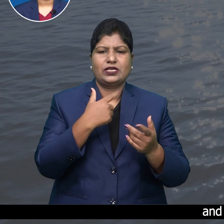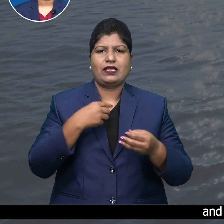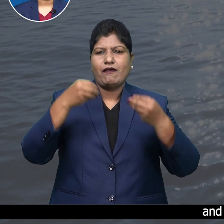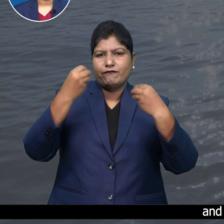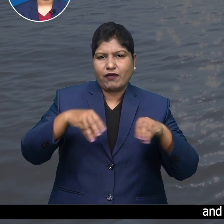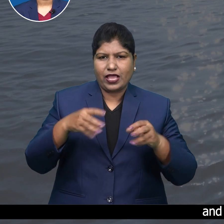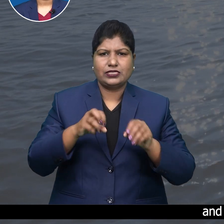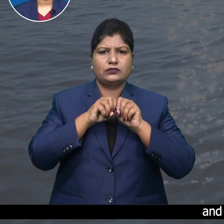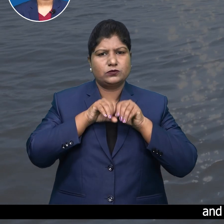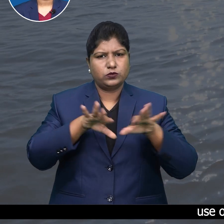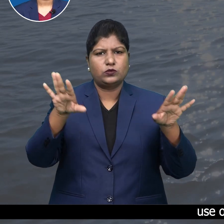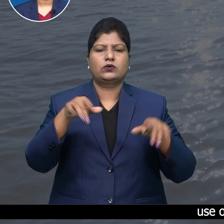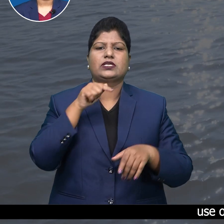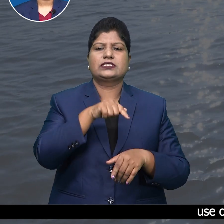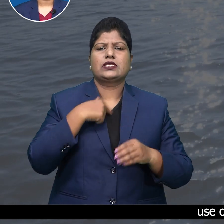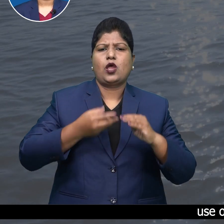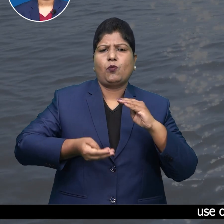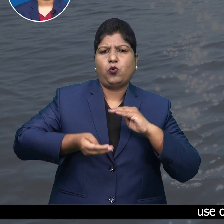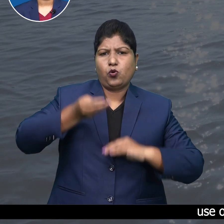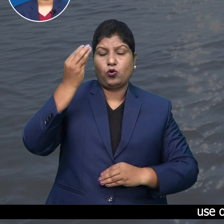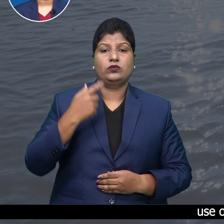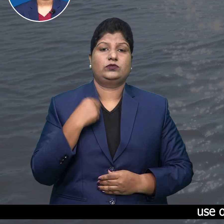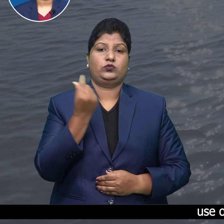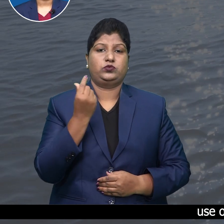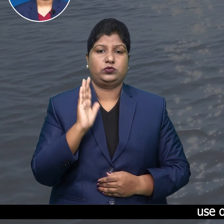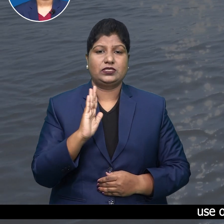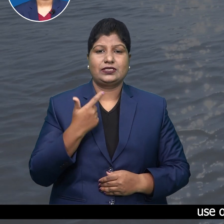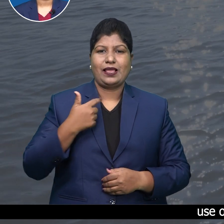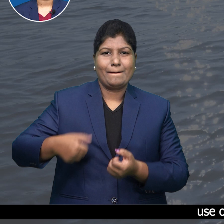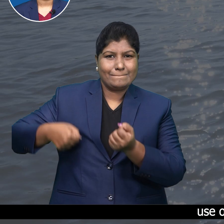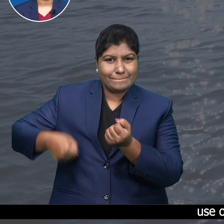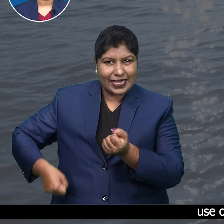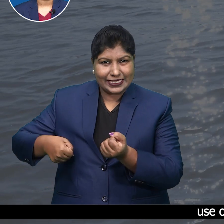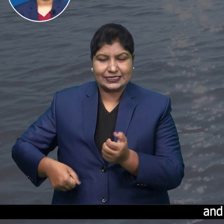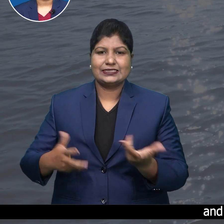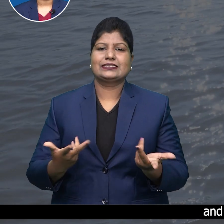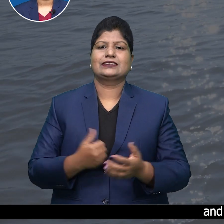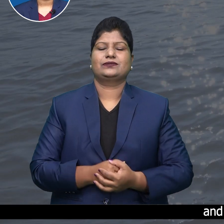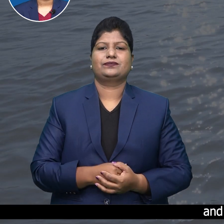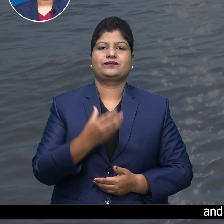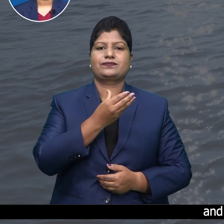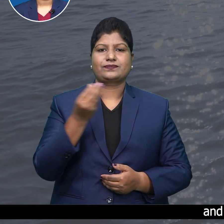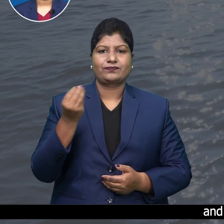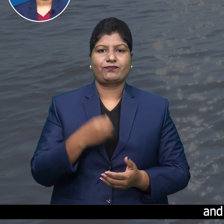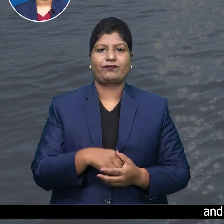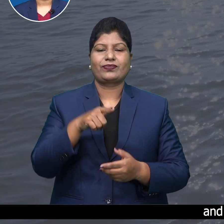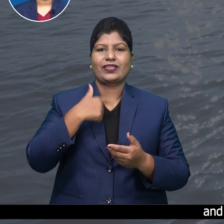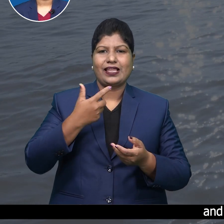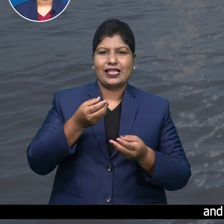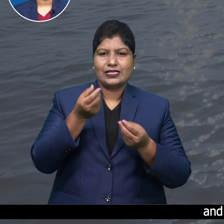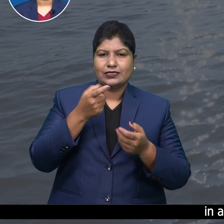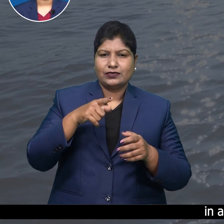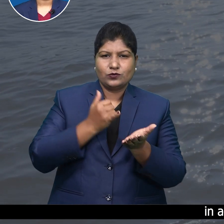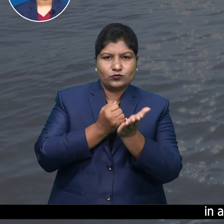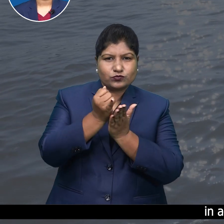and extensive use of pesticides and